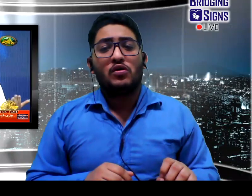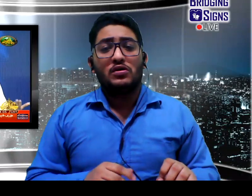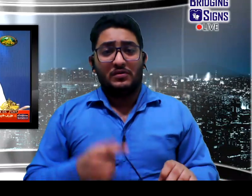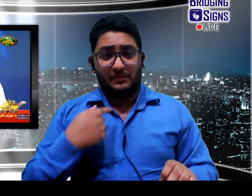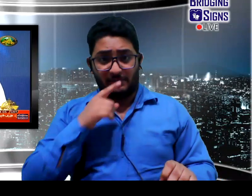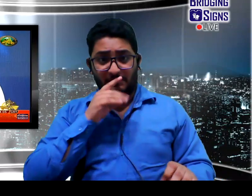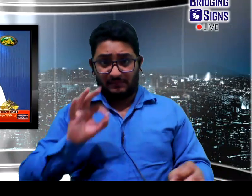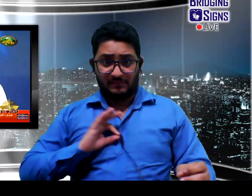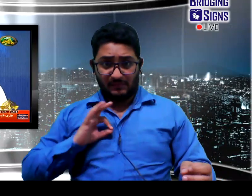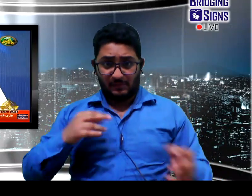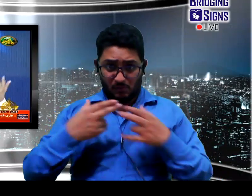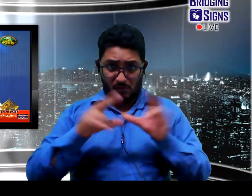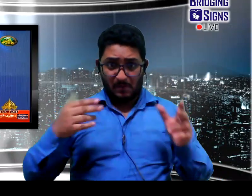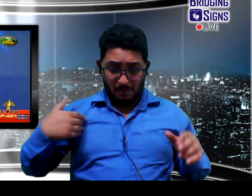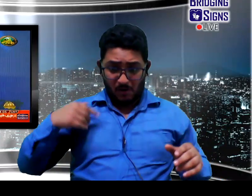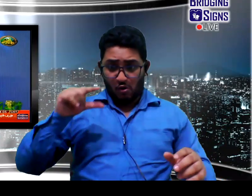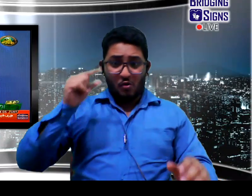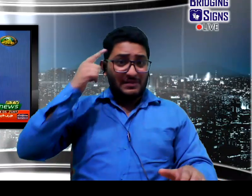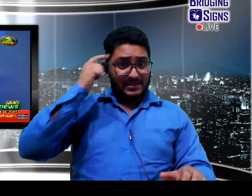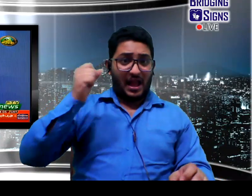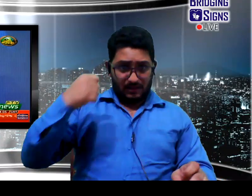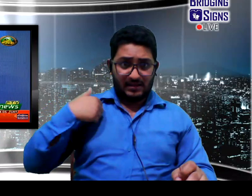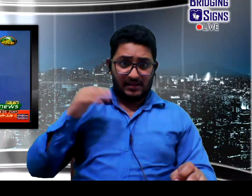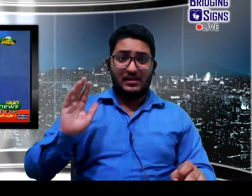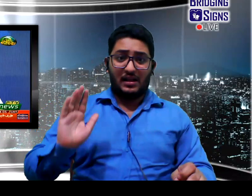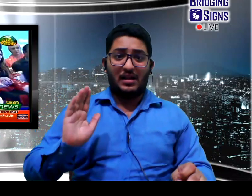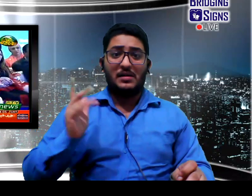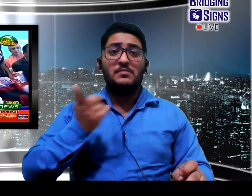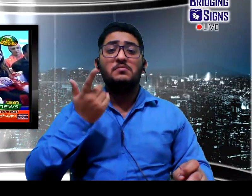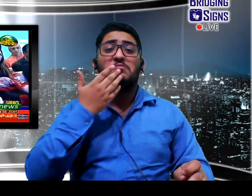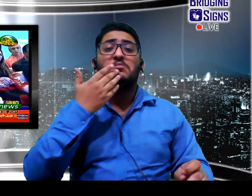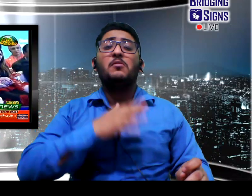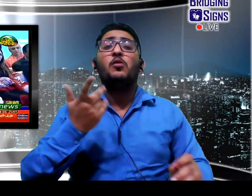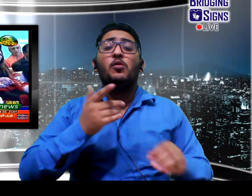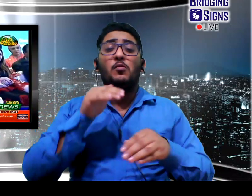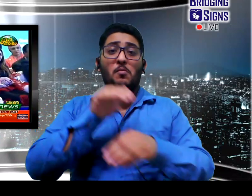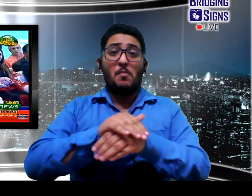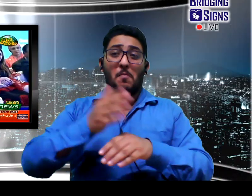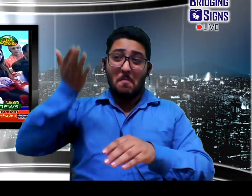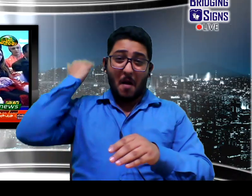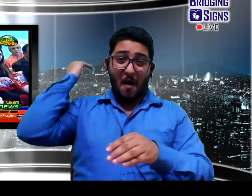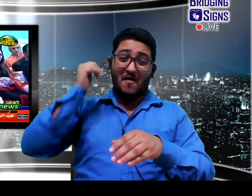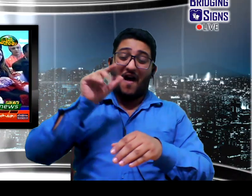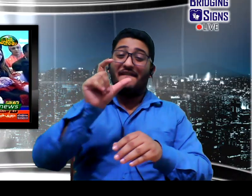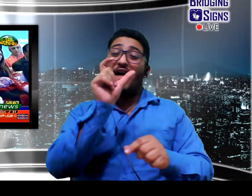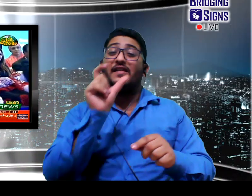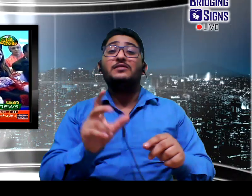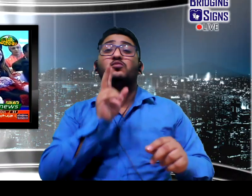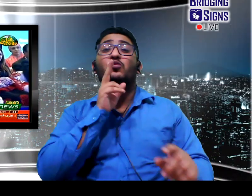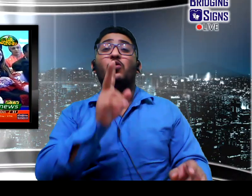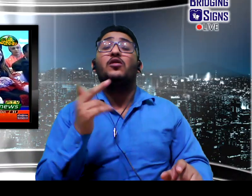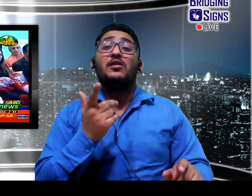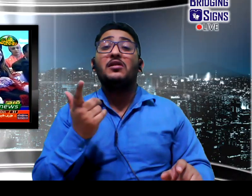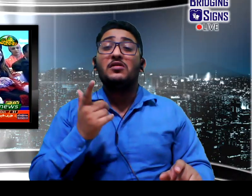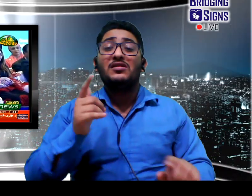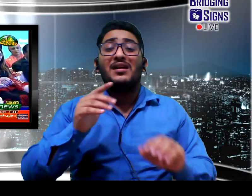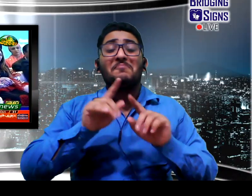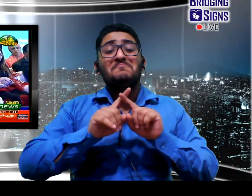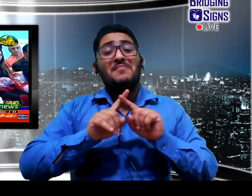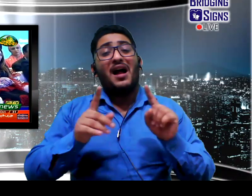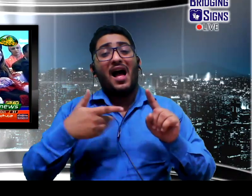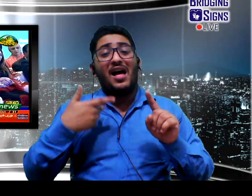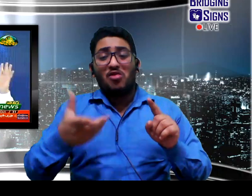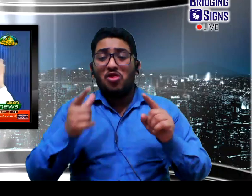and because I remember the political, the slogans of the time, somehow